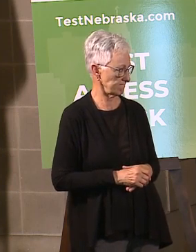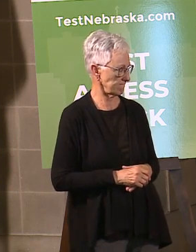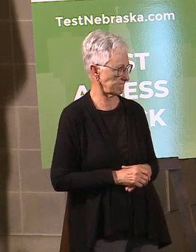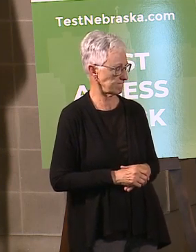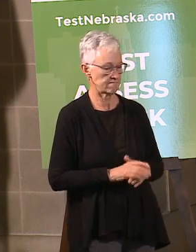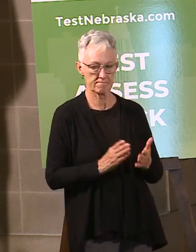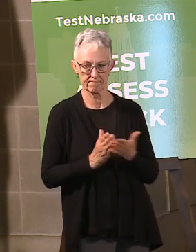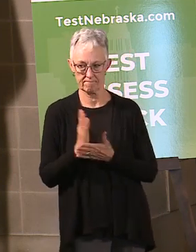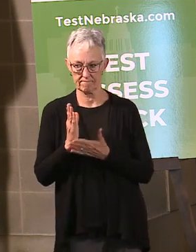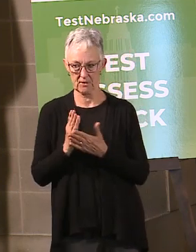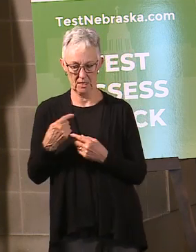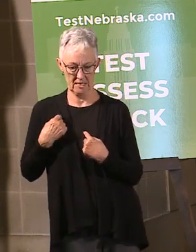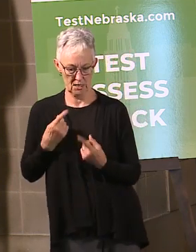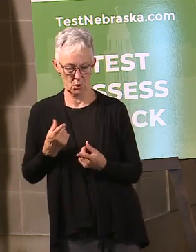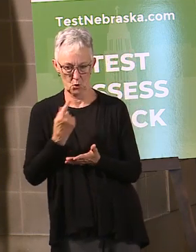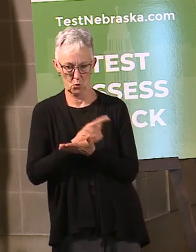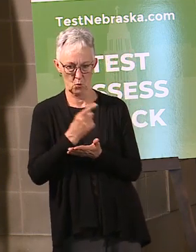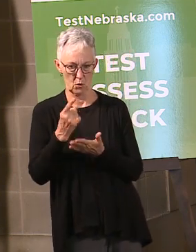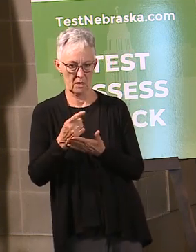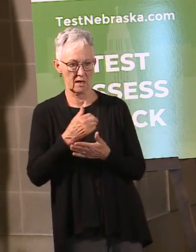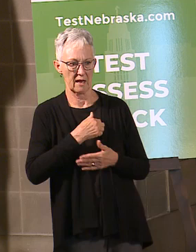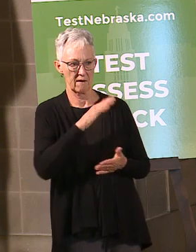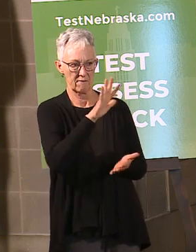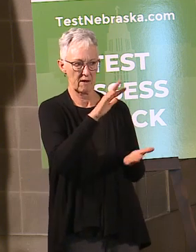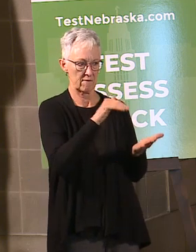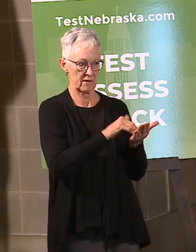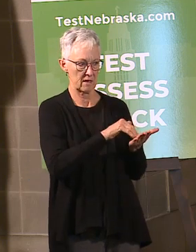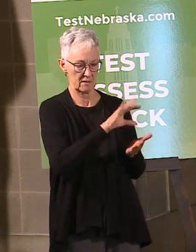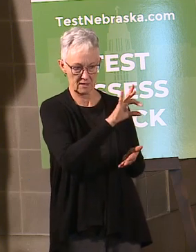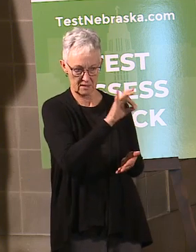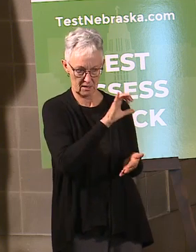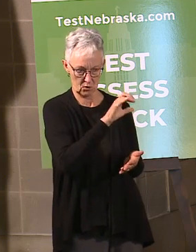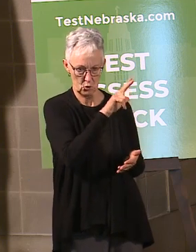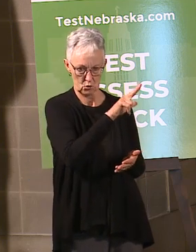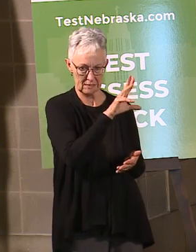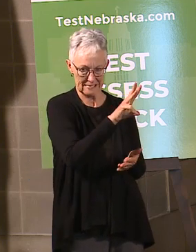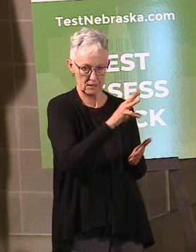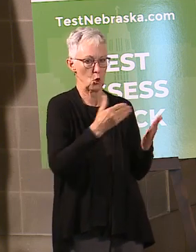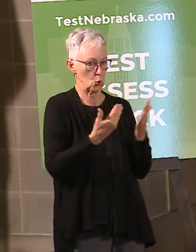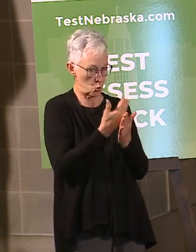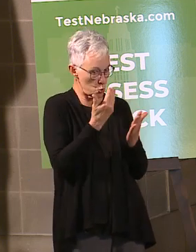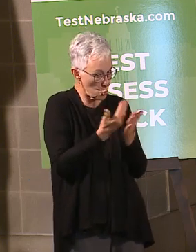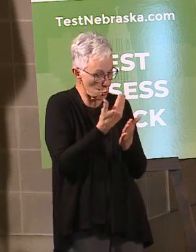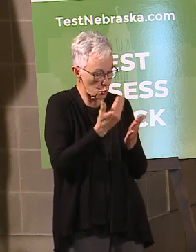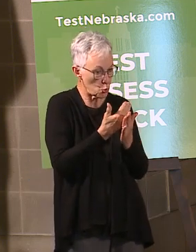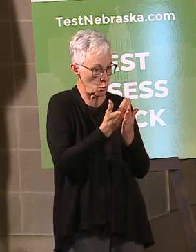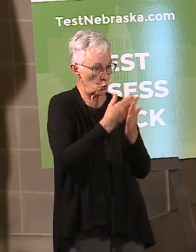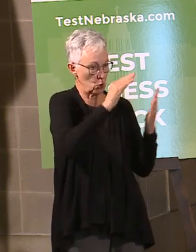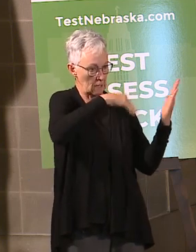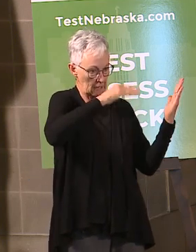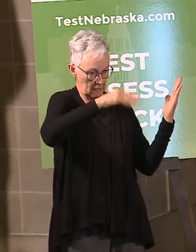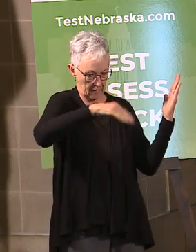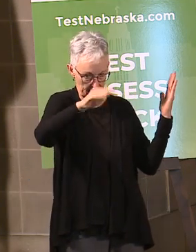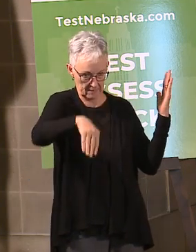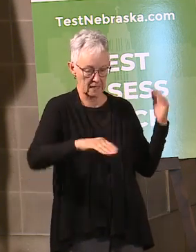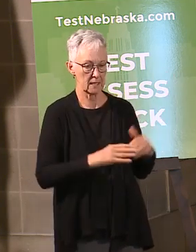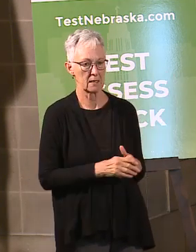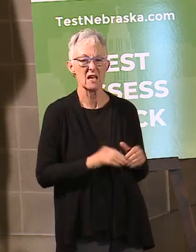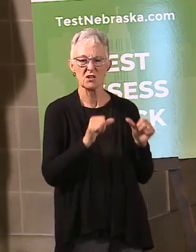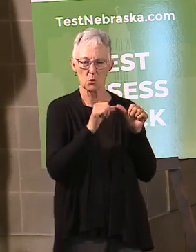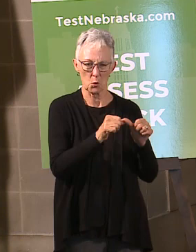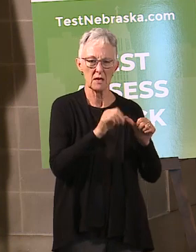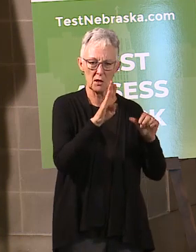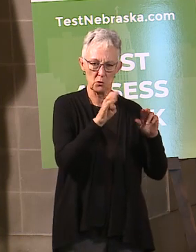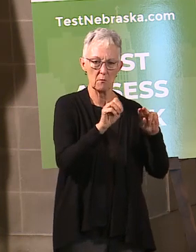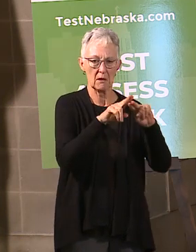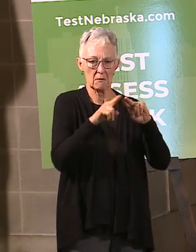All right, well, in this last week, we had 5,836 new claims, which continues the downward trend that we've seen for the last 3 or 4